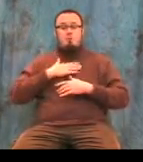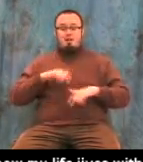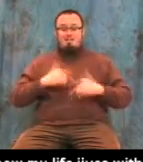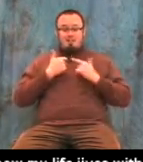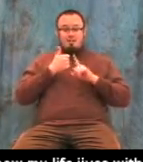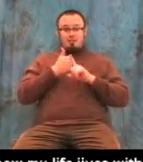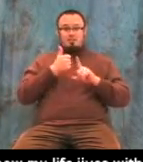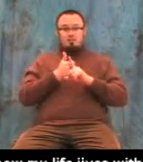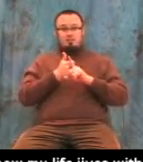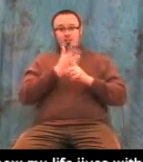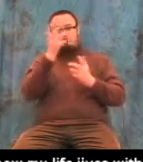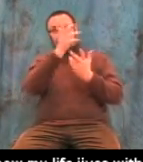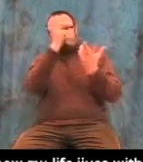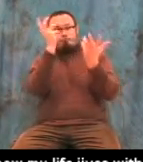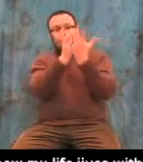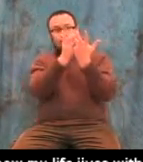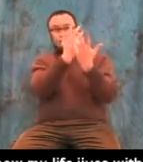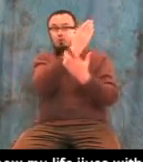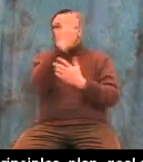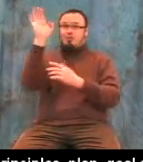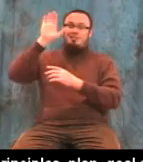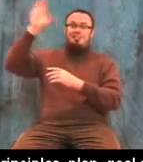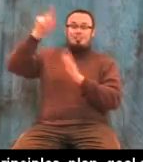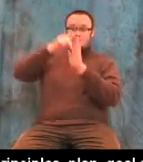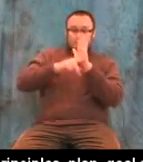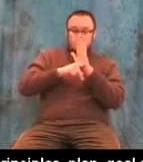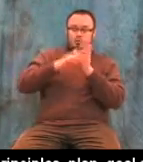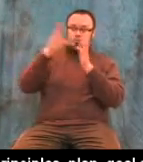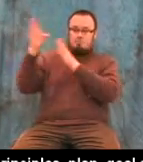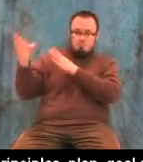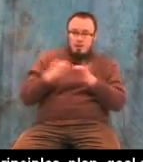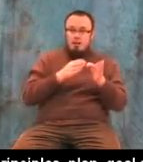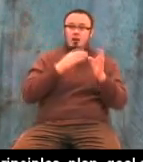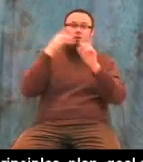how my life jives with God's principles, plan,